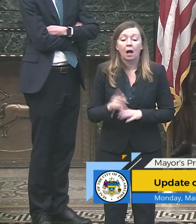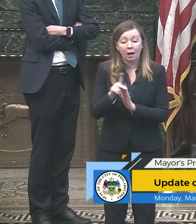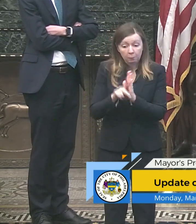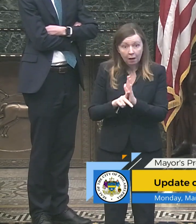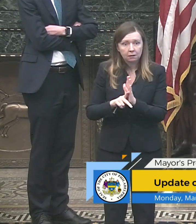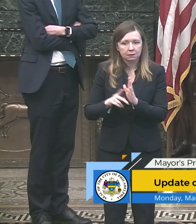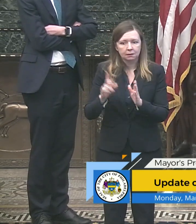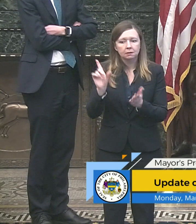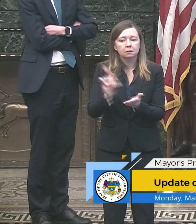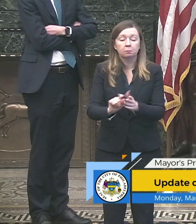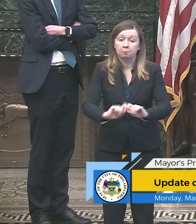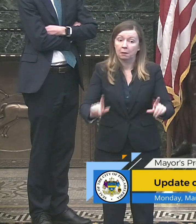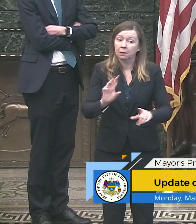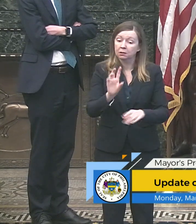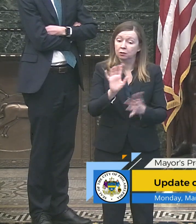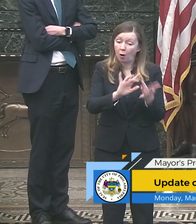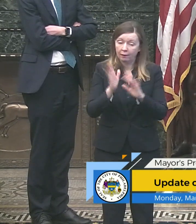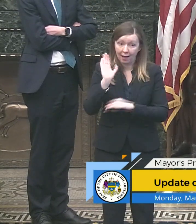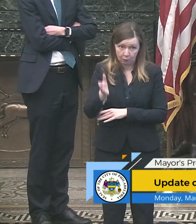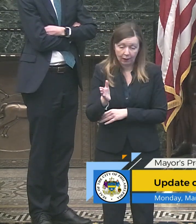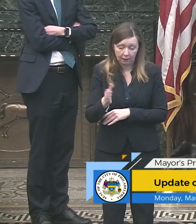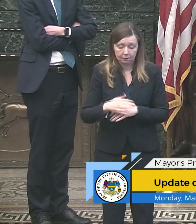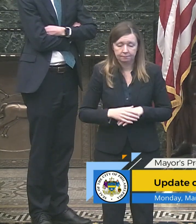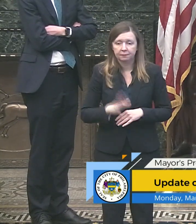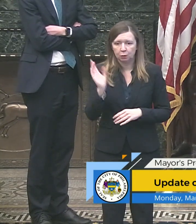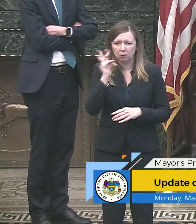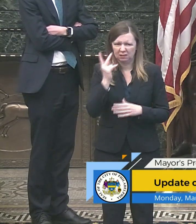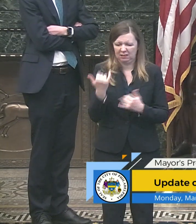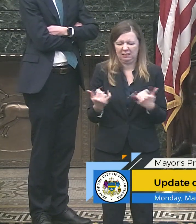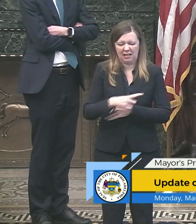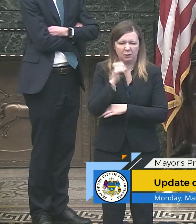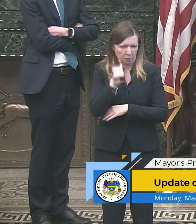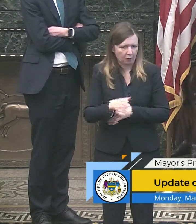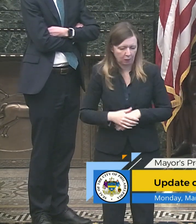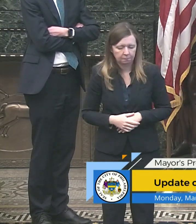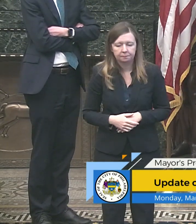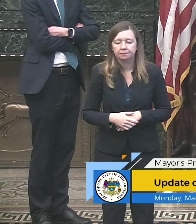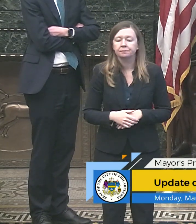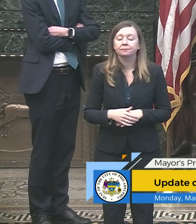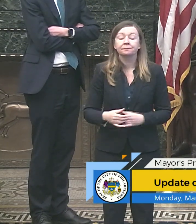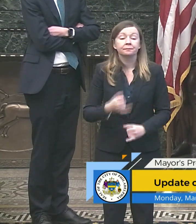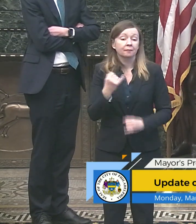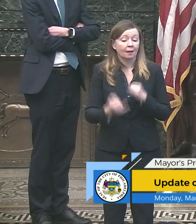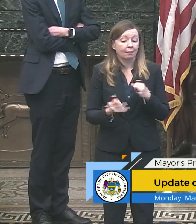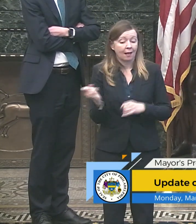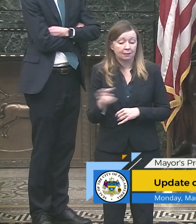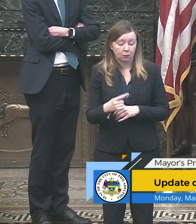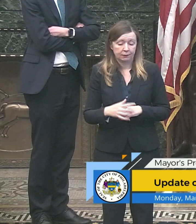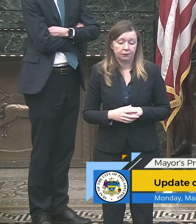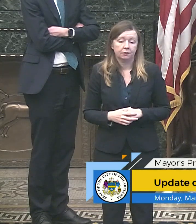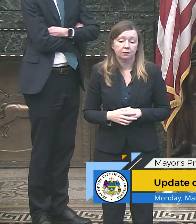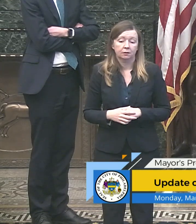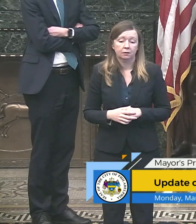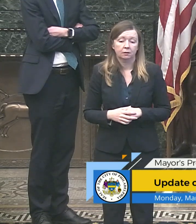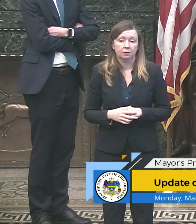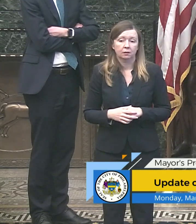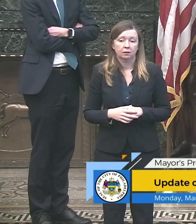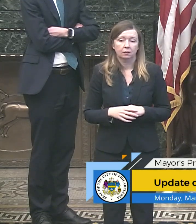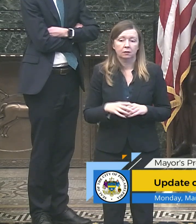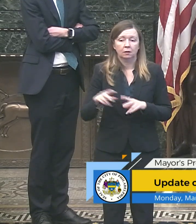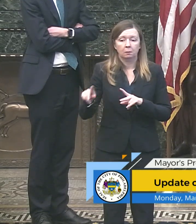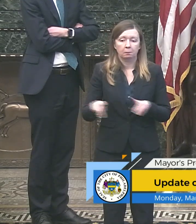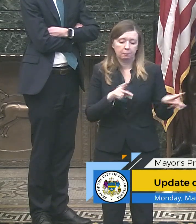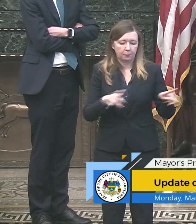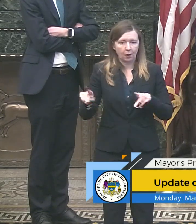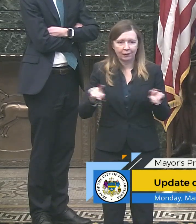protocols will be published online in the next day or so. Okay, thank you. And the last question is, parties, big